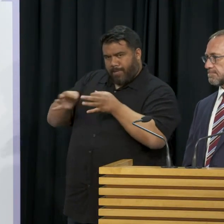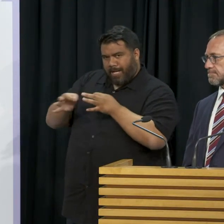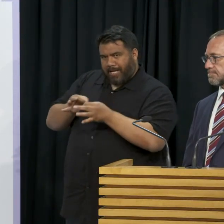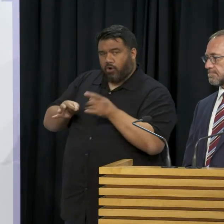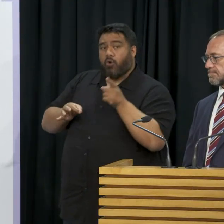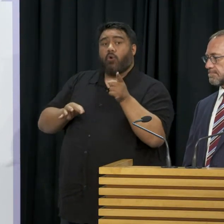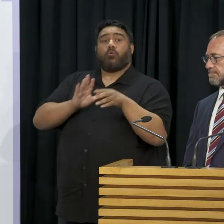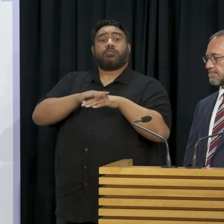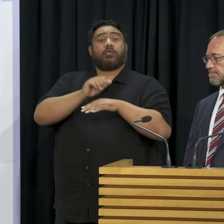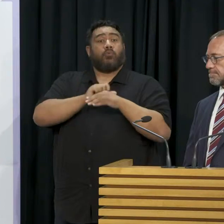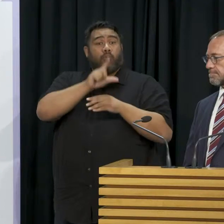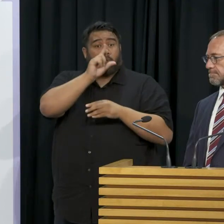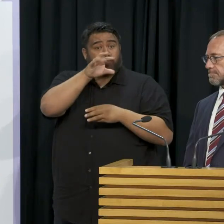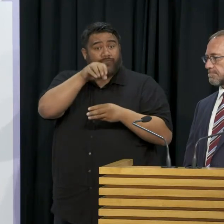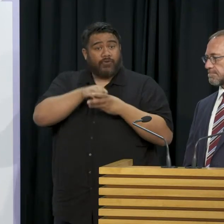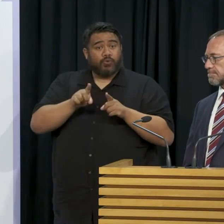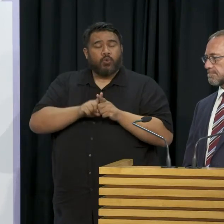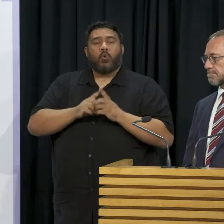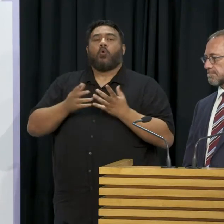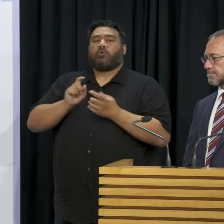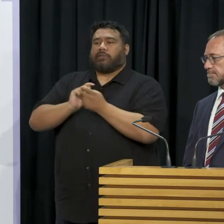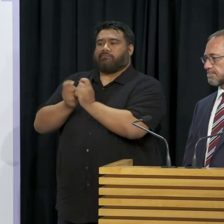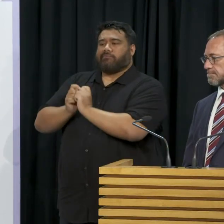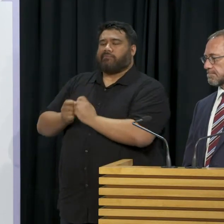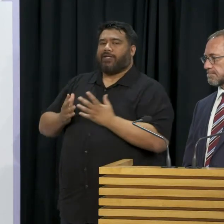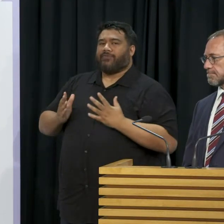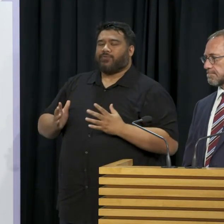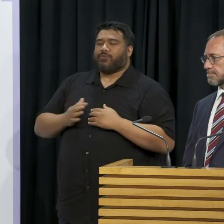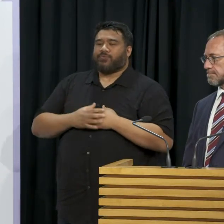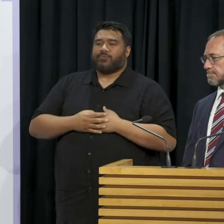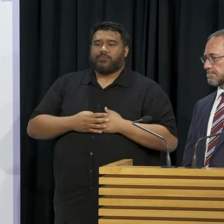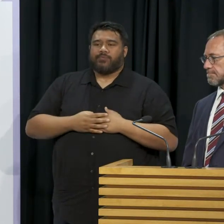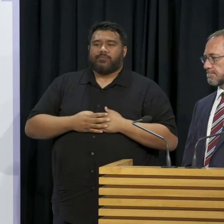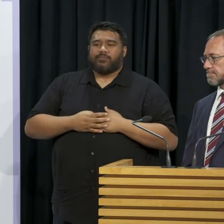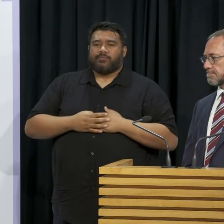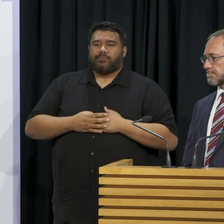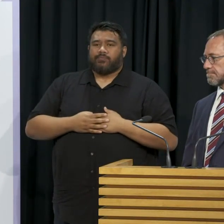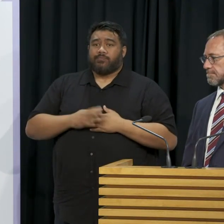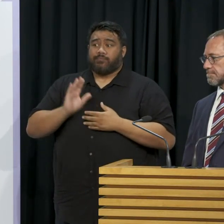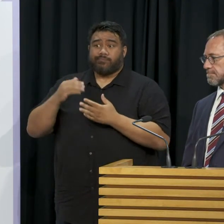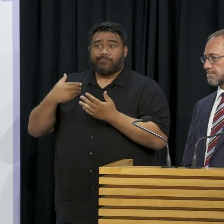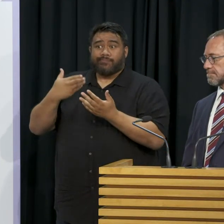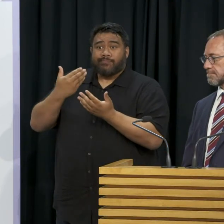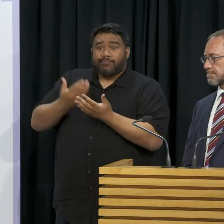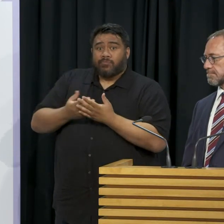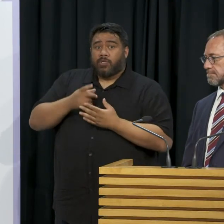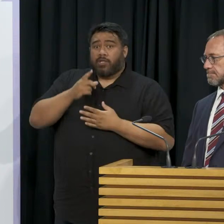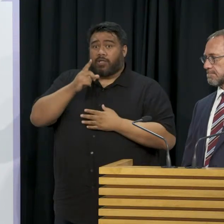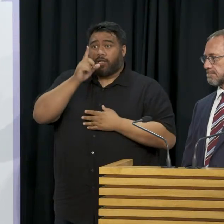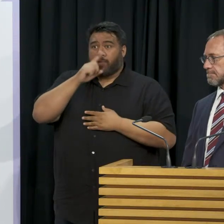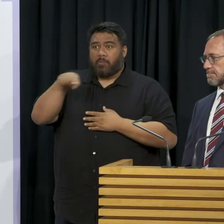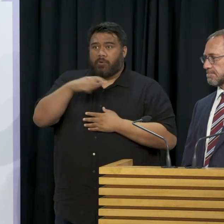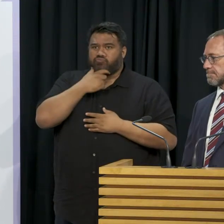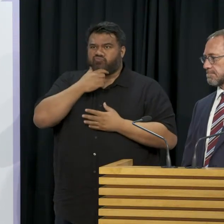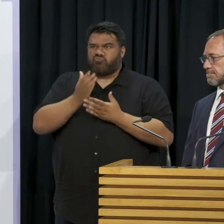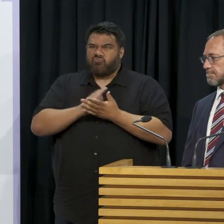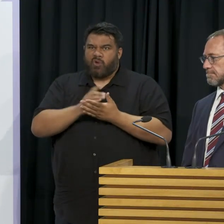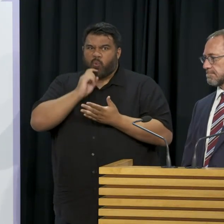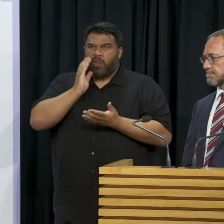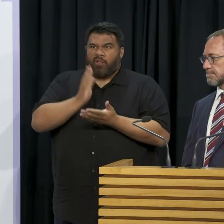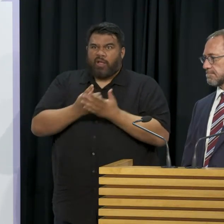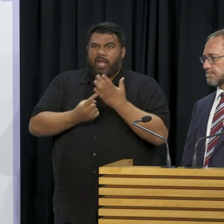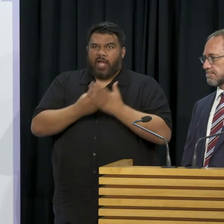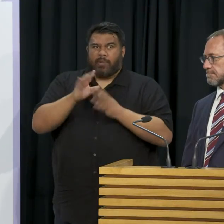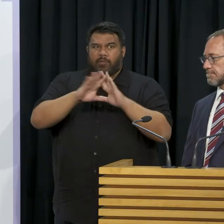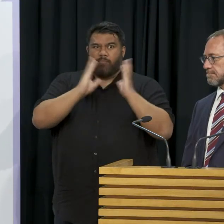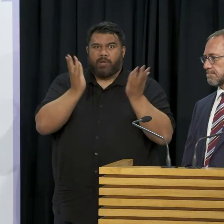our Trans-Tasman arrangements. The last thing I would say is there's been a lot of speculation around whether or not it will happen at all. We have never stopped working